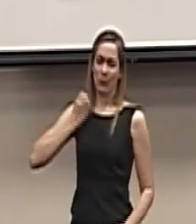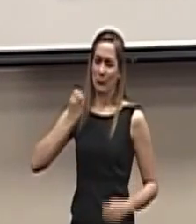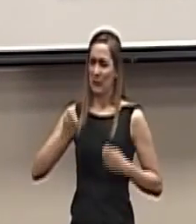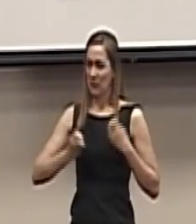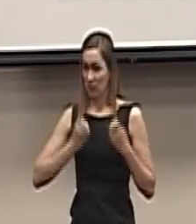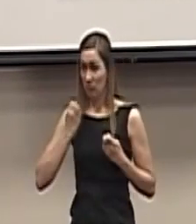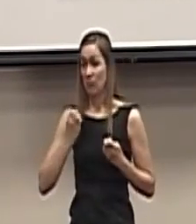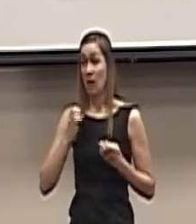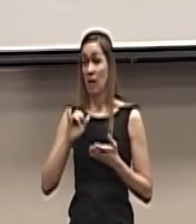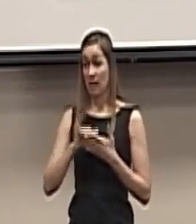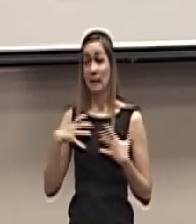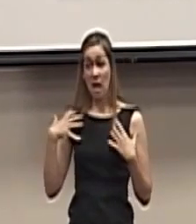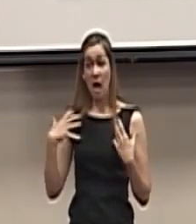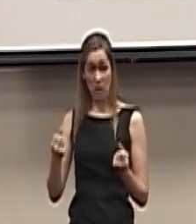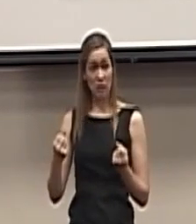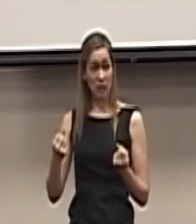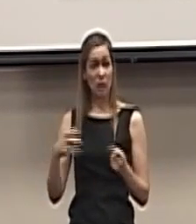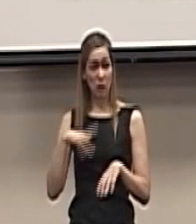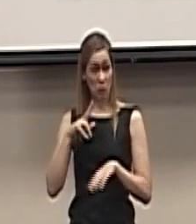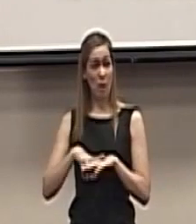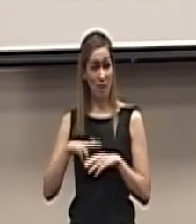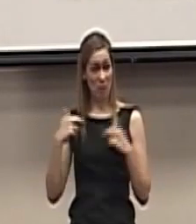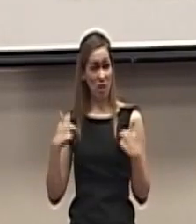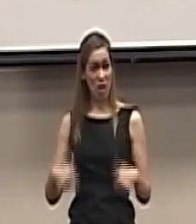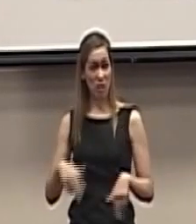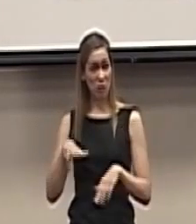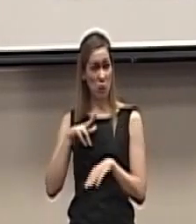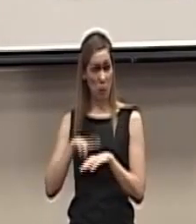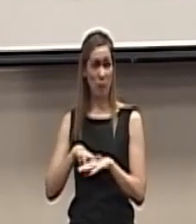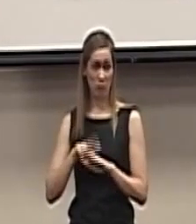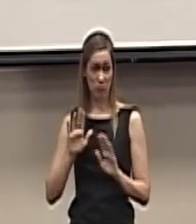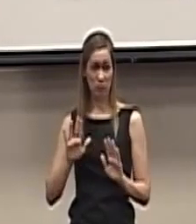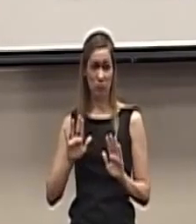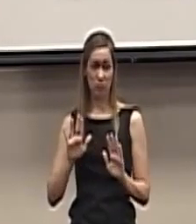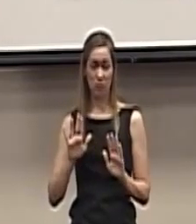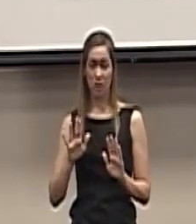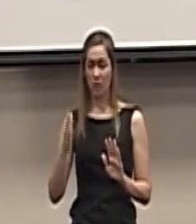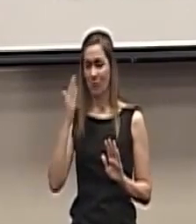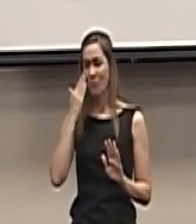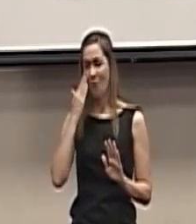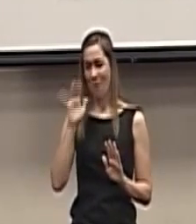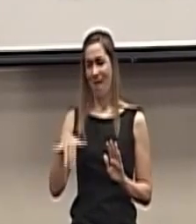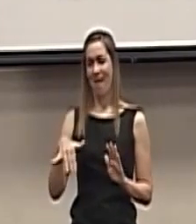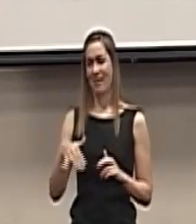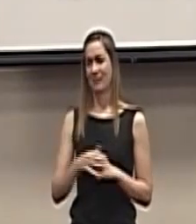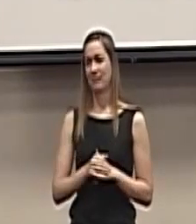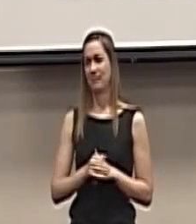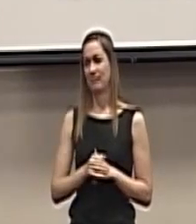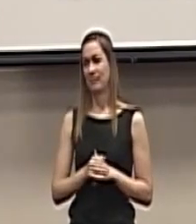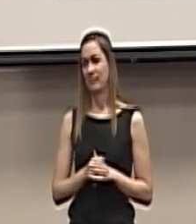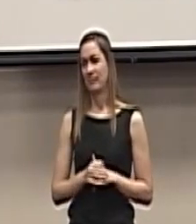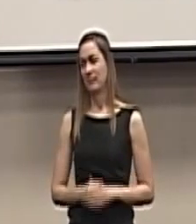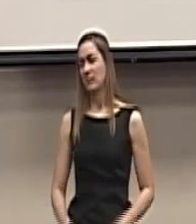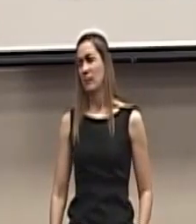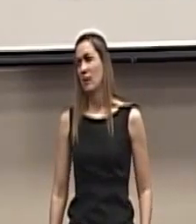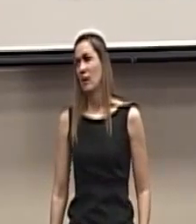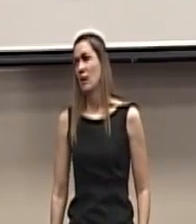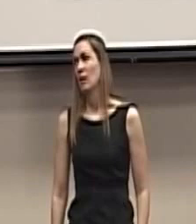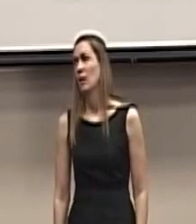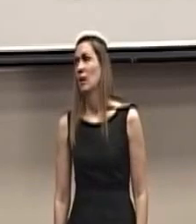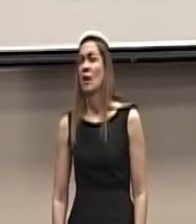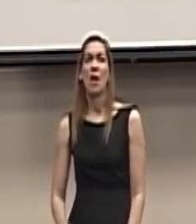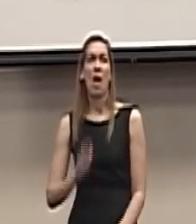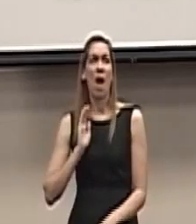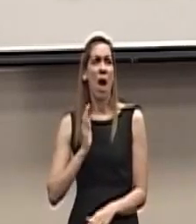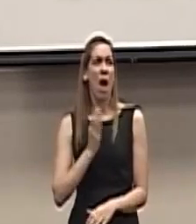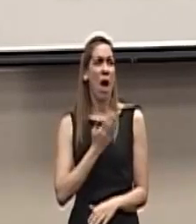healthy, and that's normal. And I want you to know that, because I think it's important to say that. Our foundation for